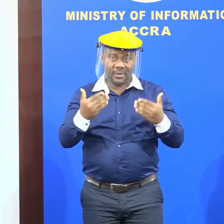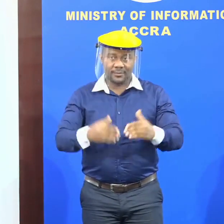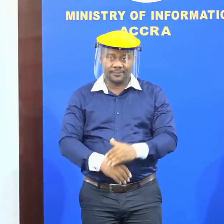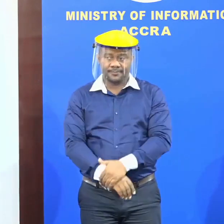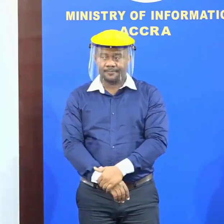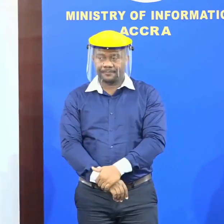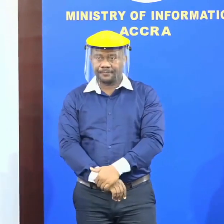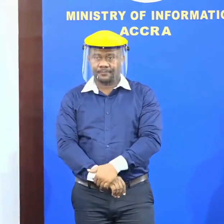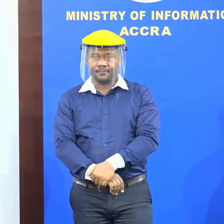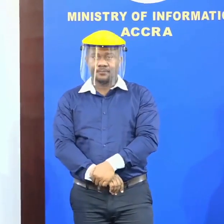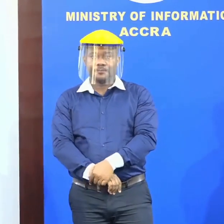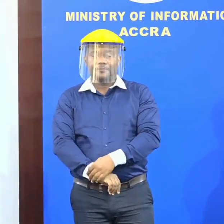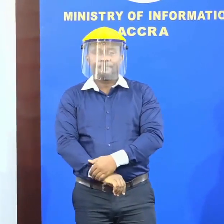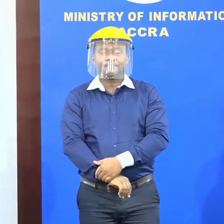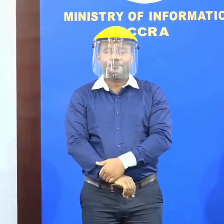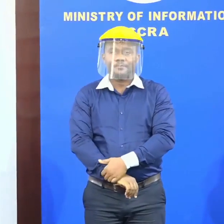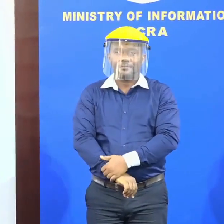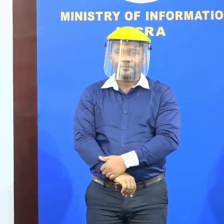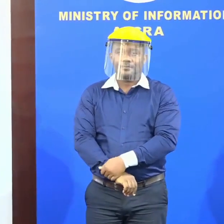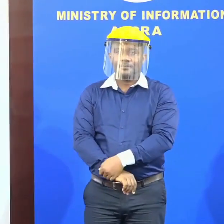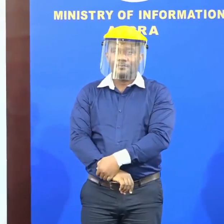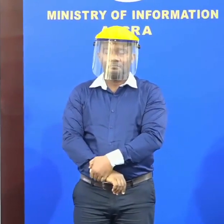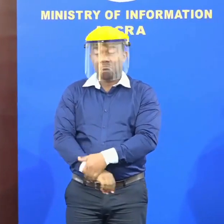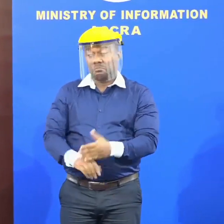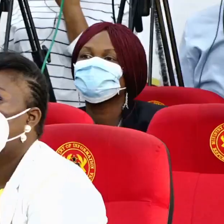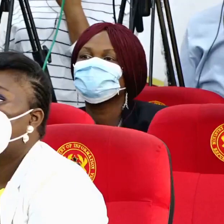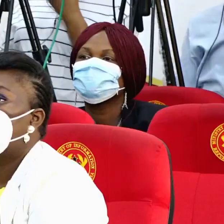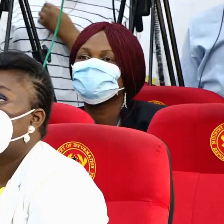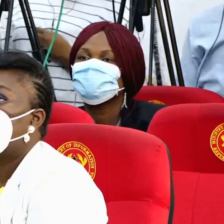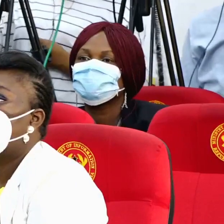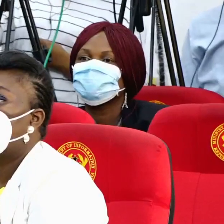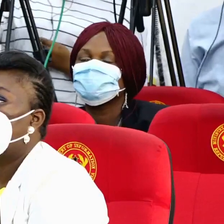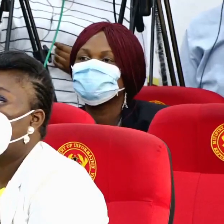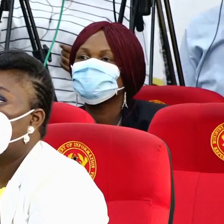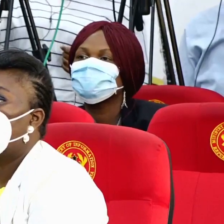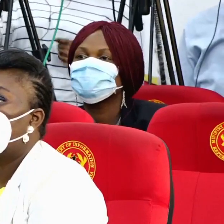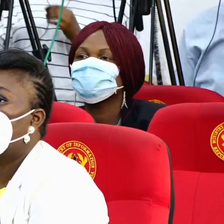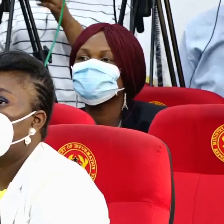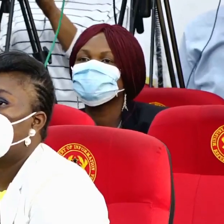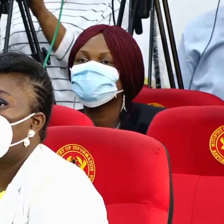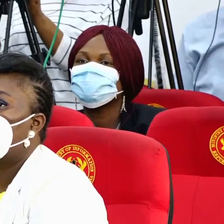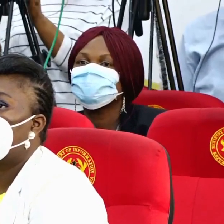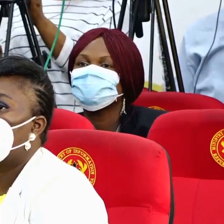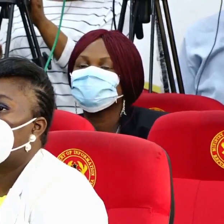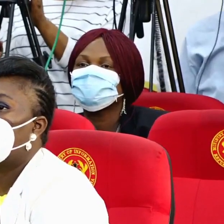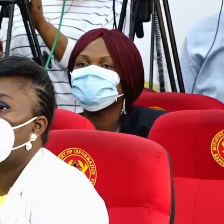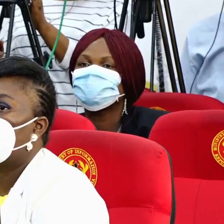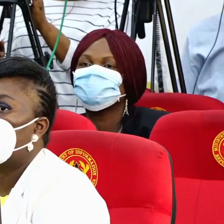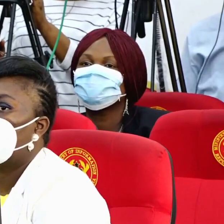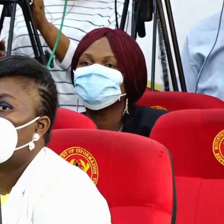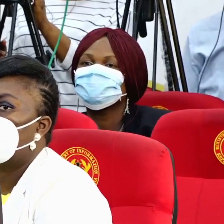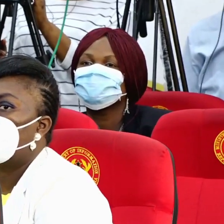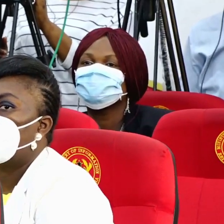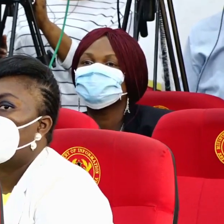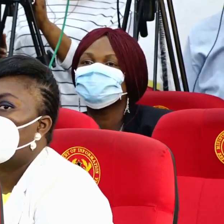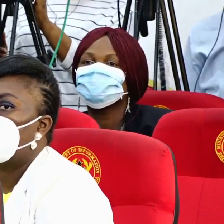you. Mr. Walker, before you take your seat, if you can, in about 2 minutes, sum it up in Chi, or do you want to speak Fanti? No,